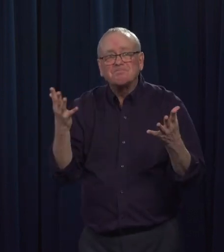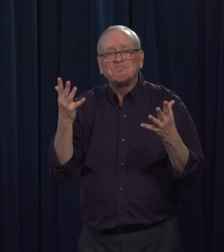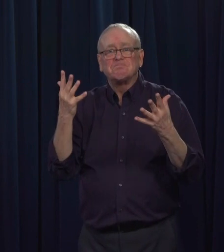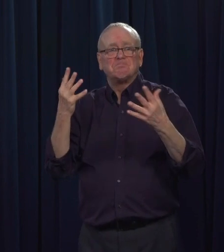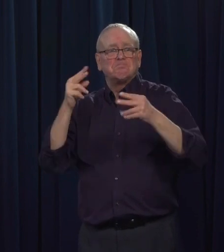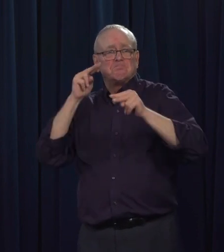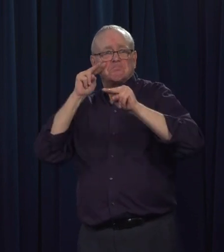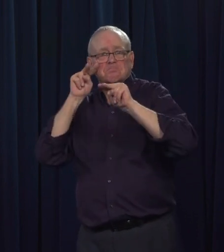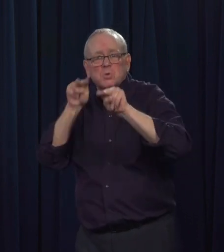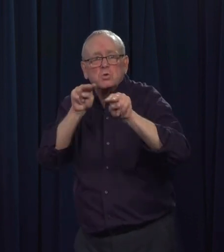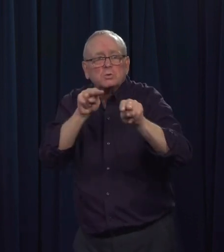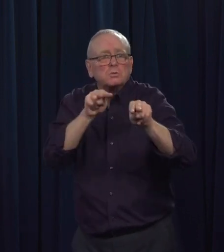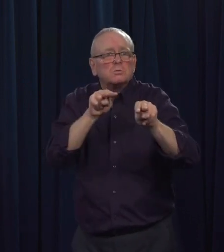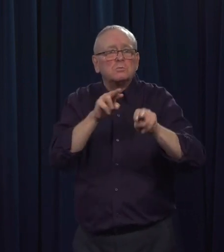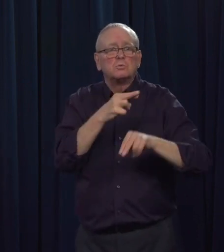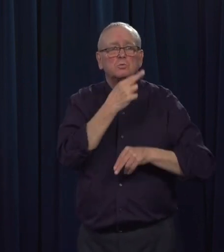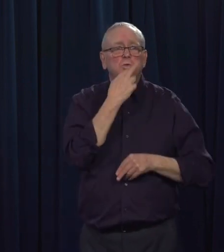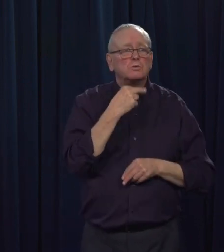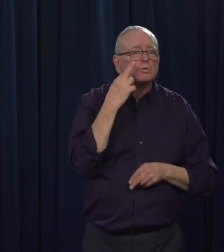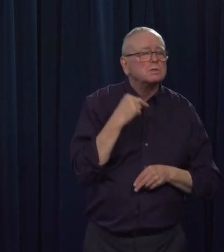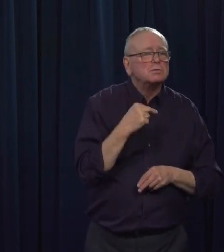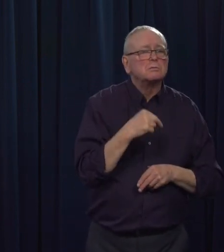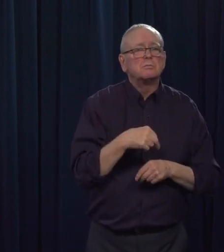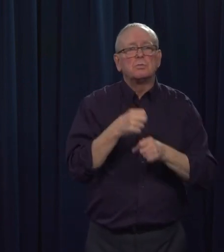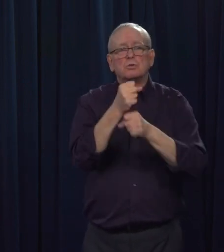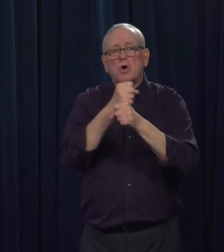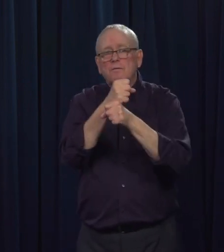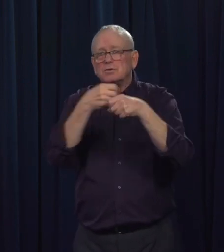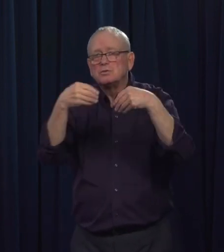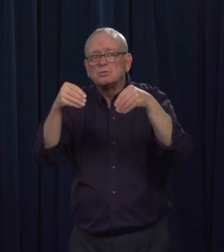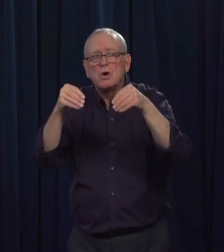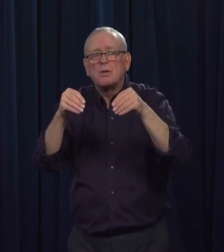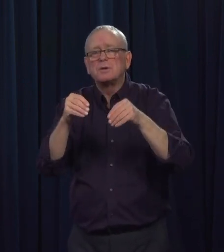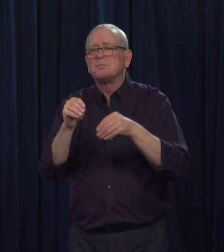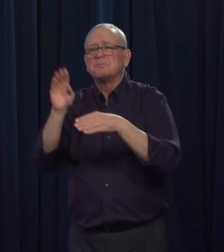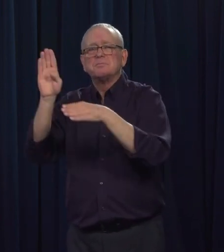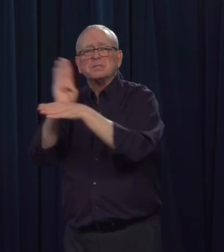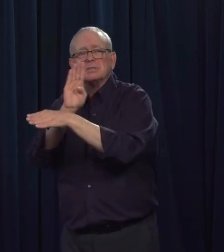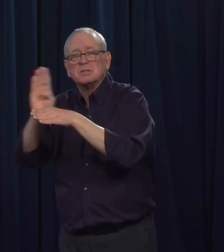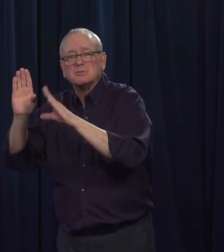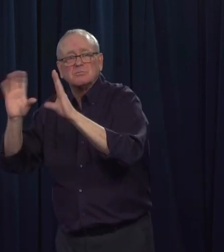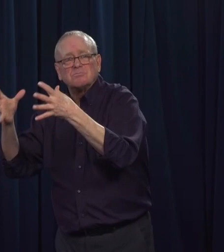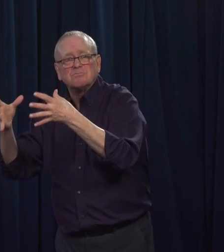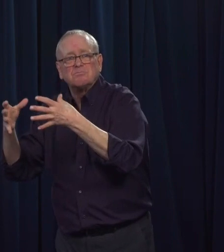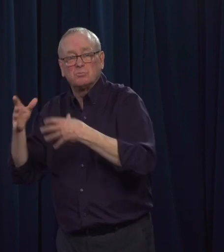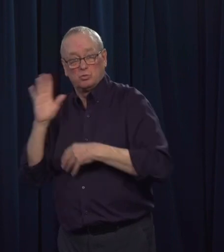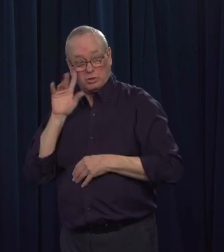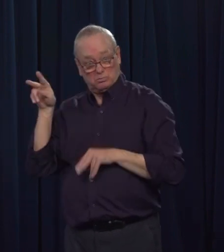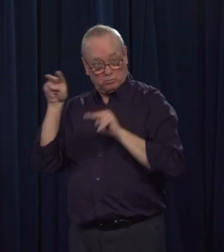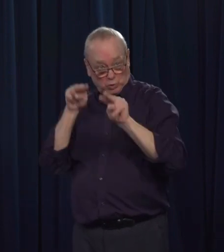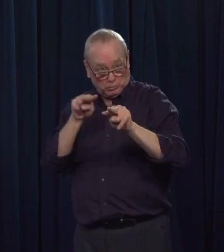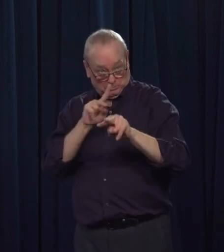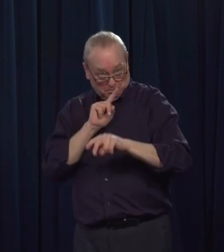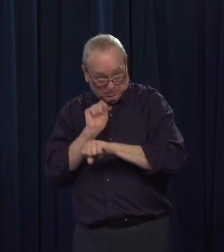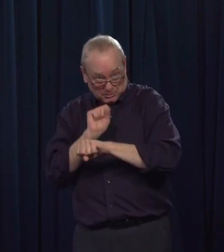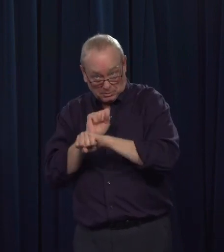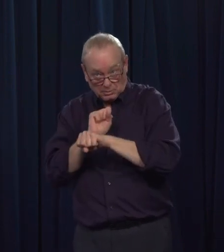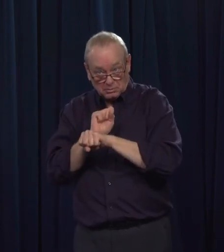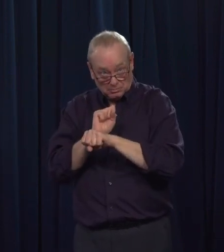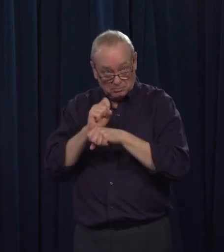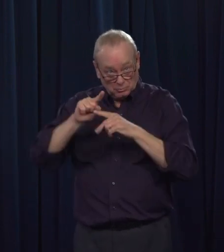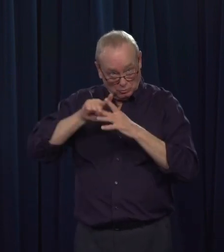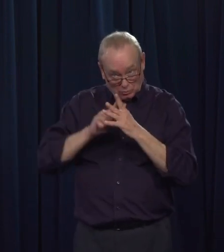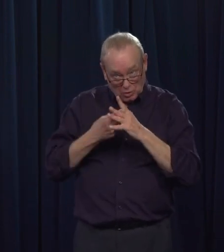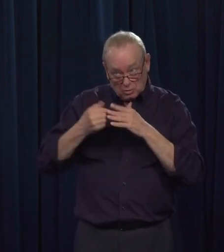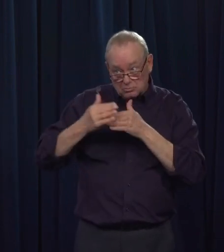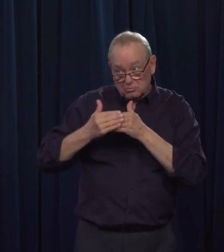or groups. Is that still happening? Yes, so we have on our website information